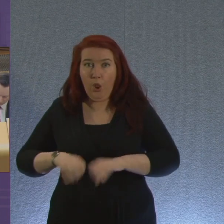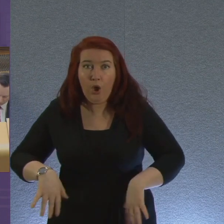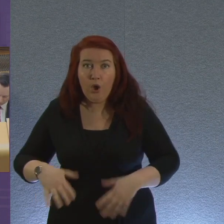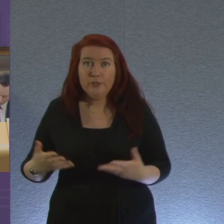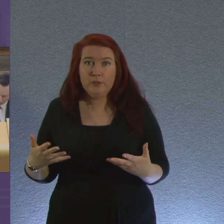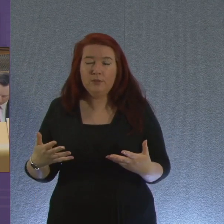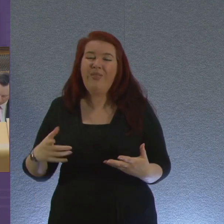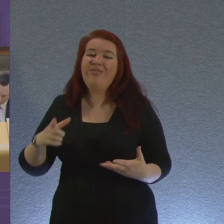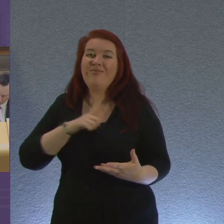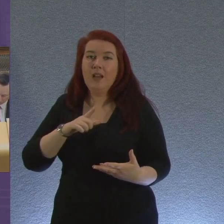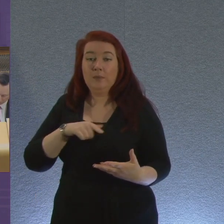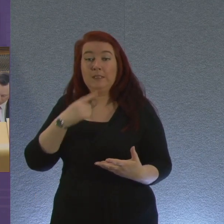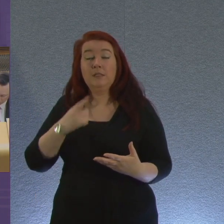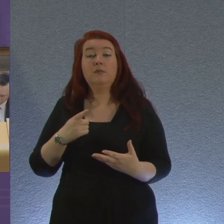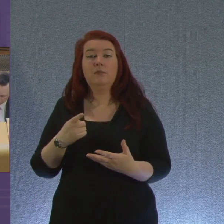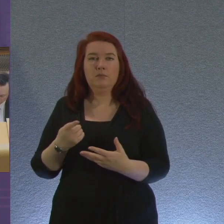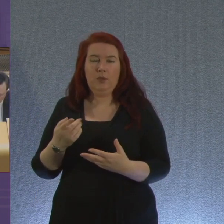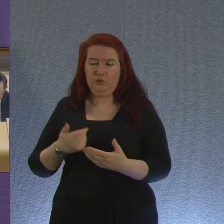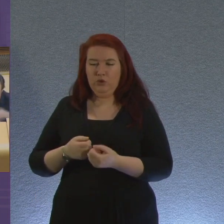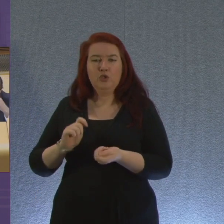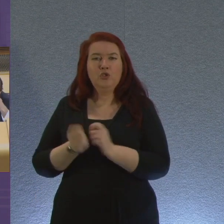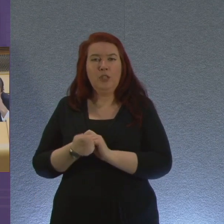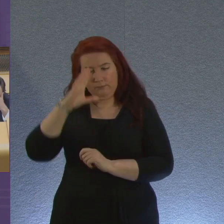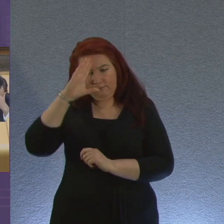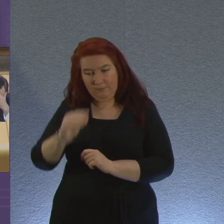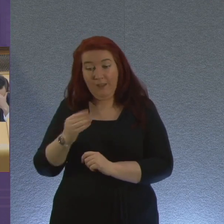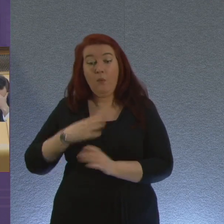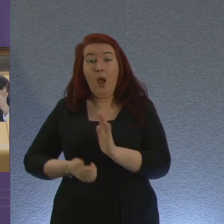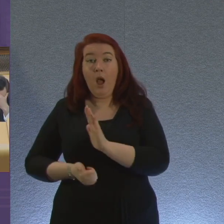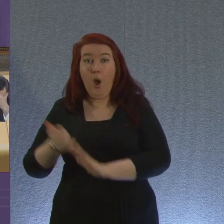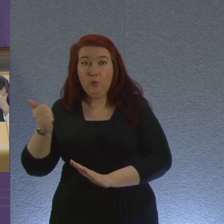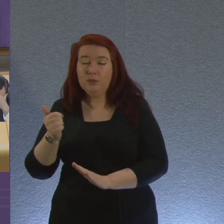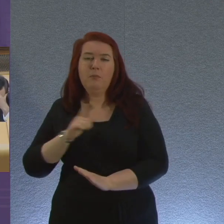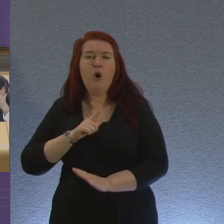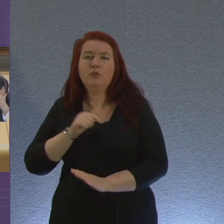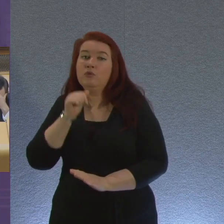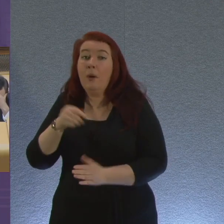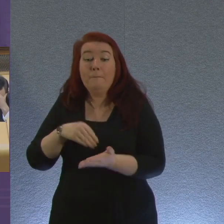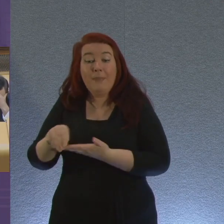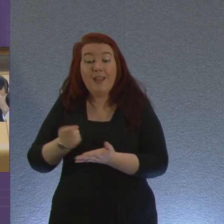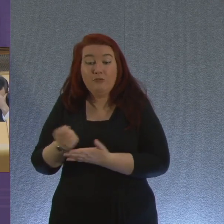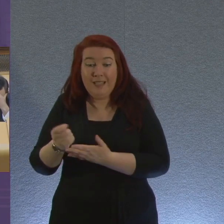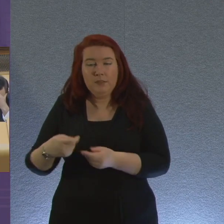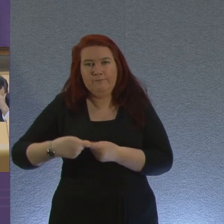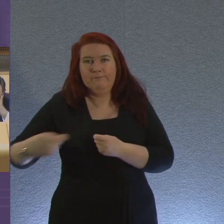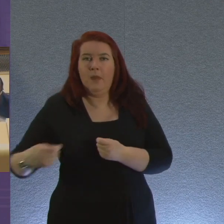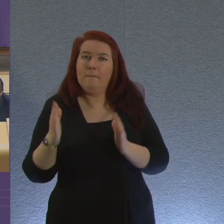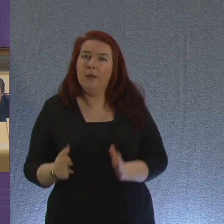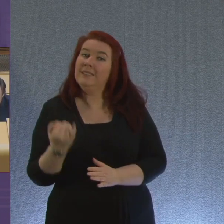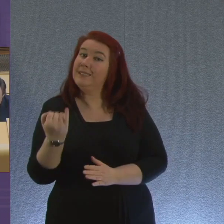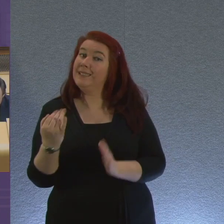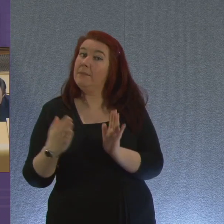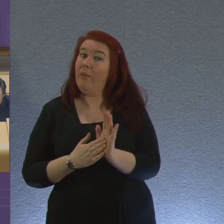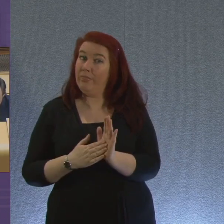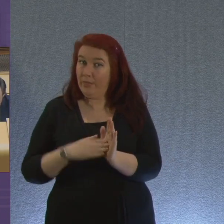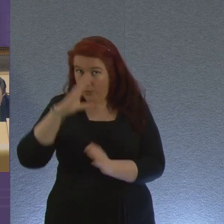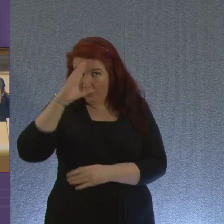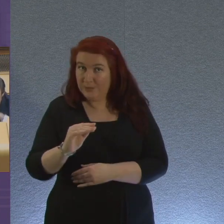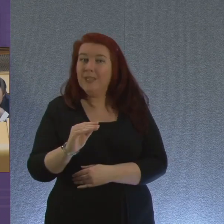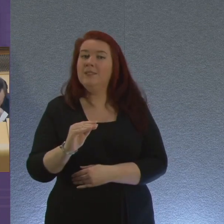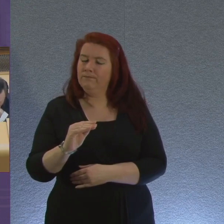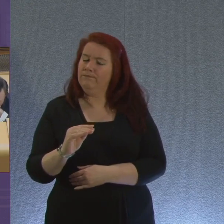the extension to 6 months of notice period for eviction for non-payment of rent seems reasonable. But it is worth reiterating